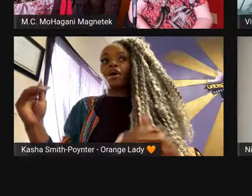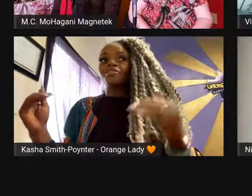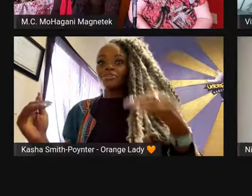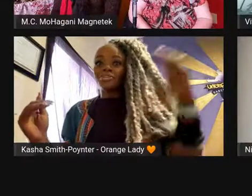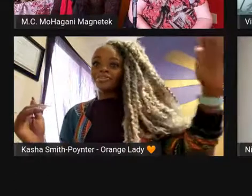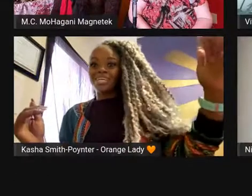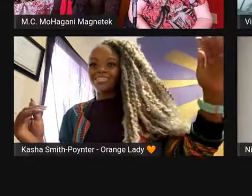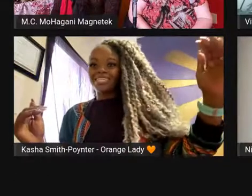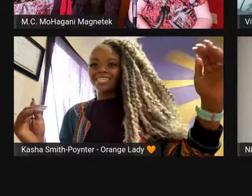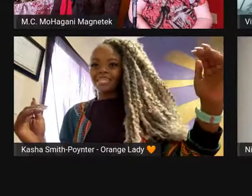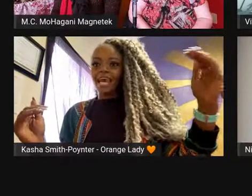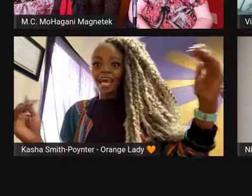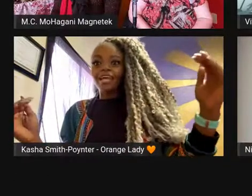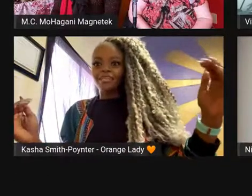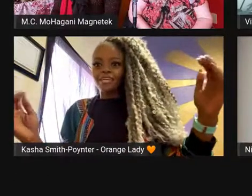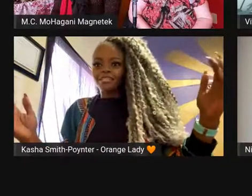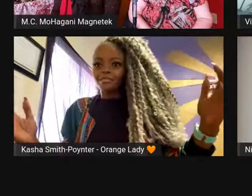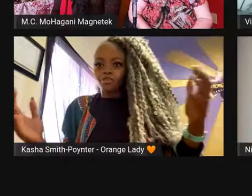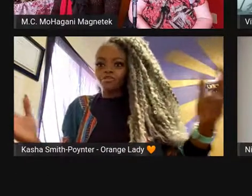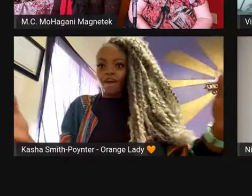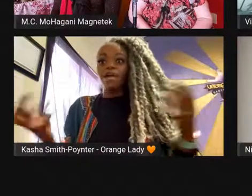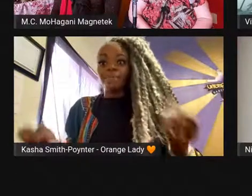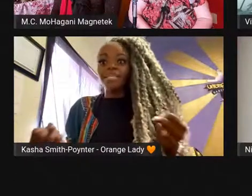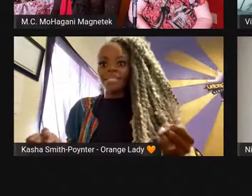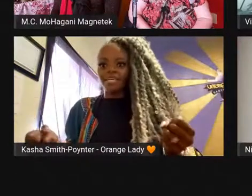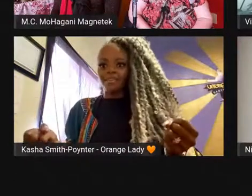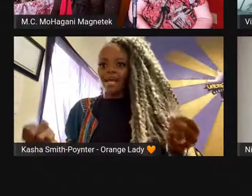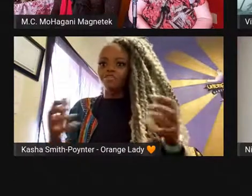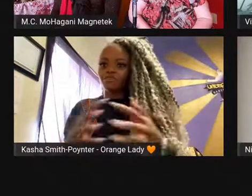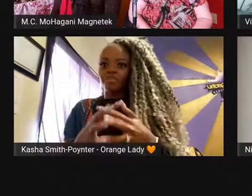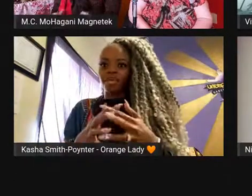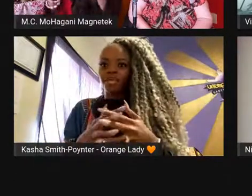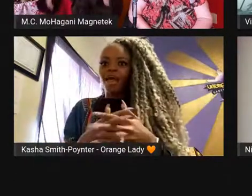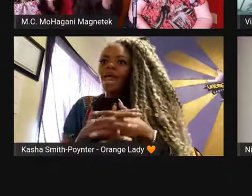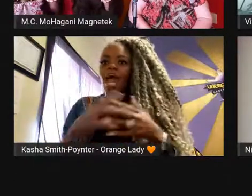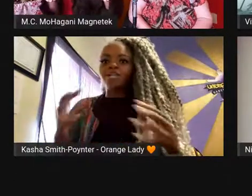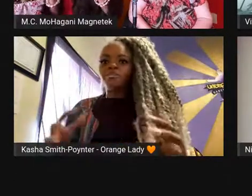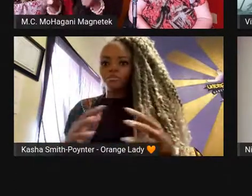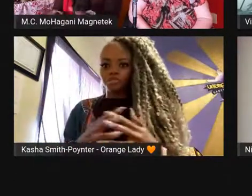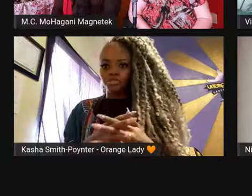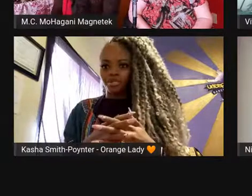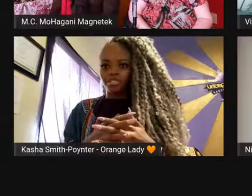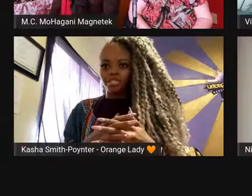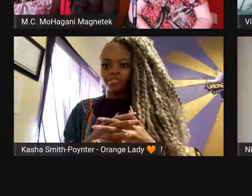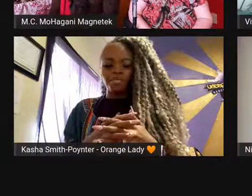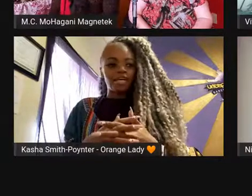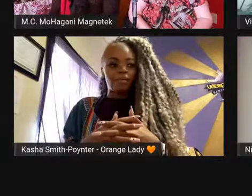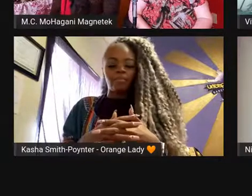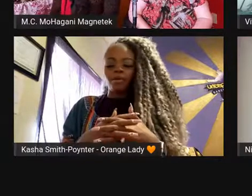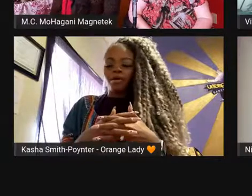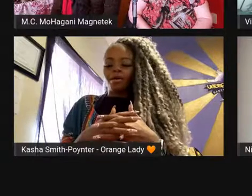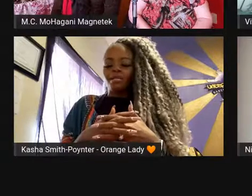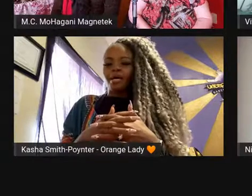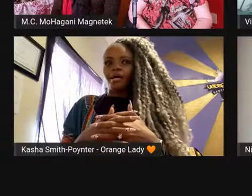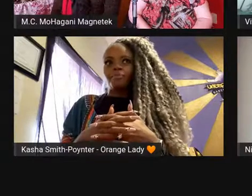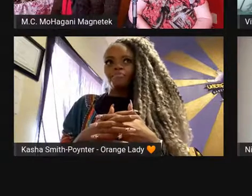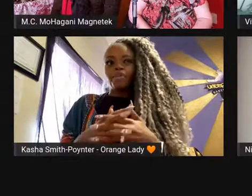And then the Concert Association can see, hey, there's viability in that. So then as those restrictions